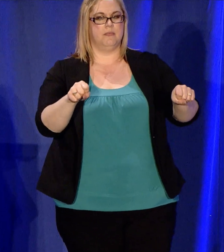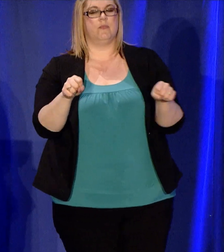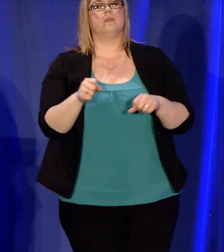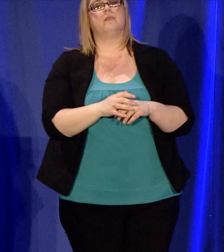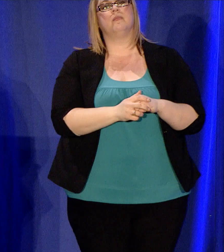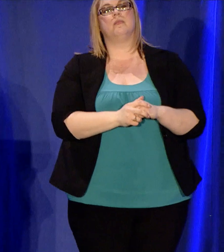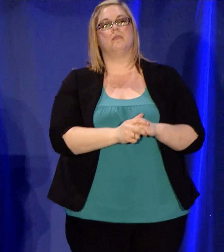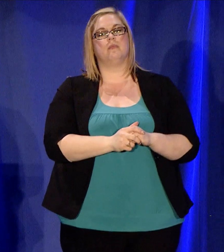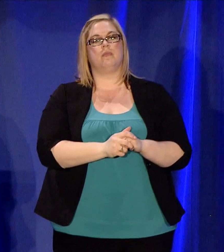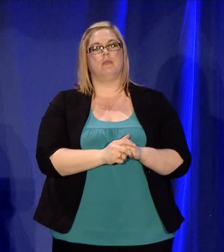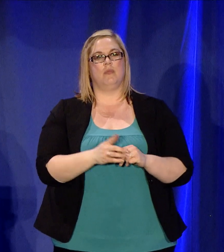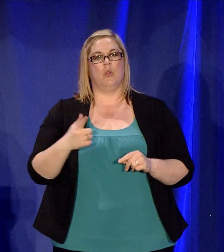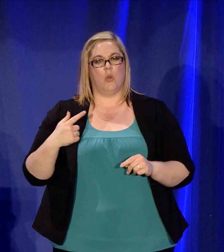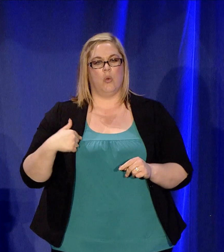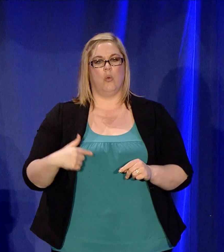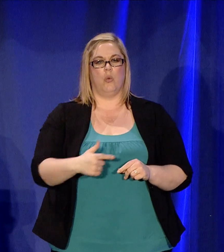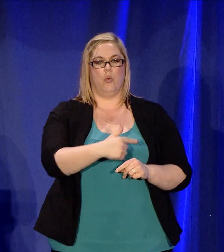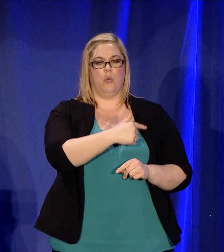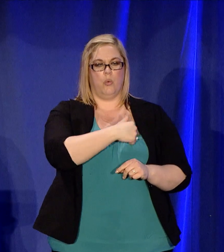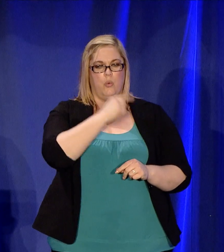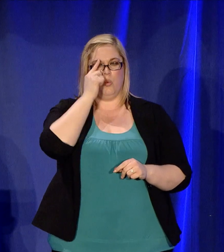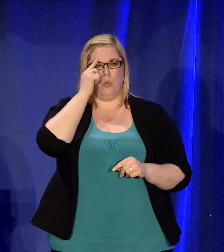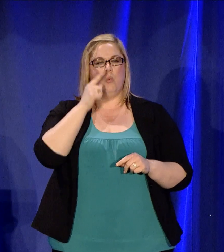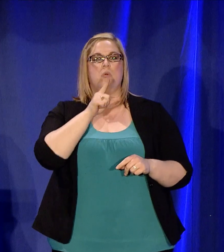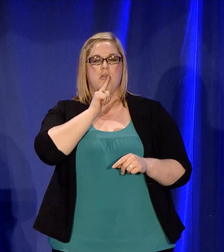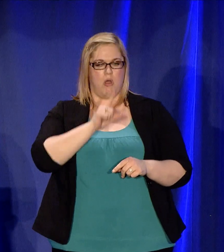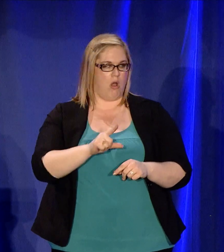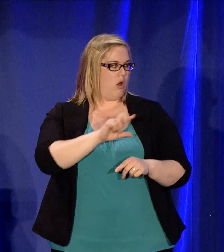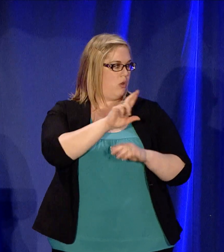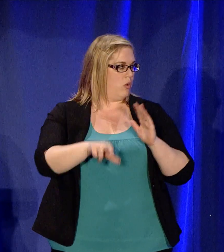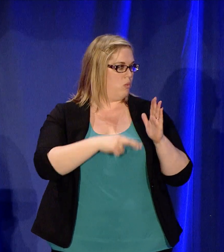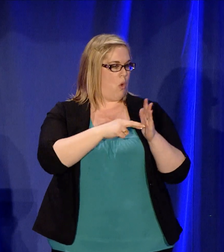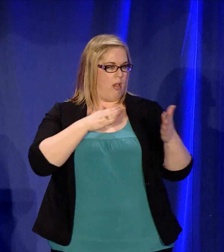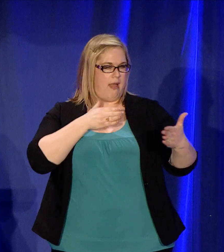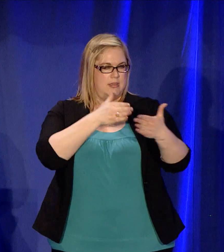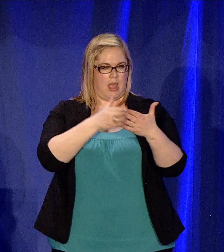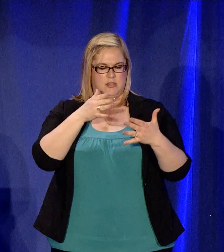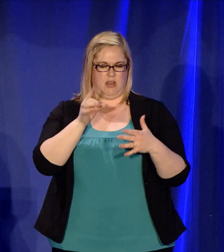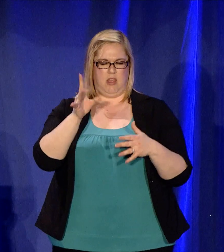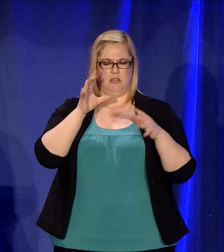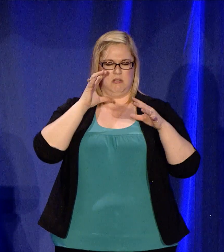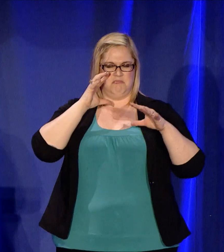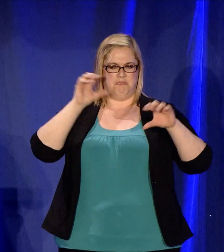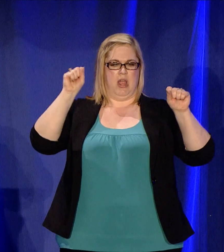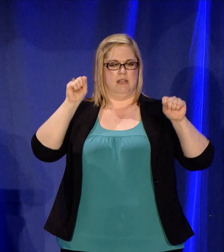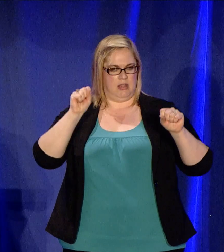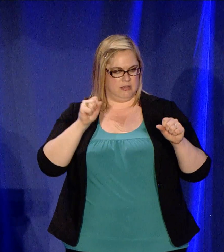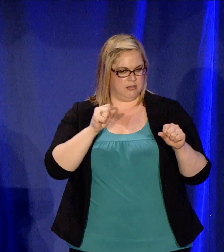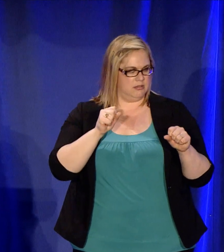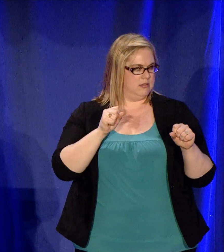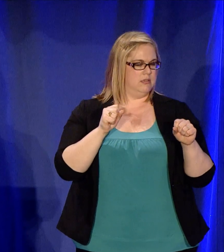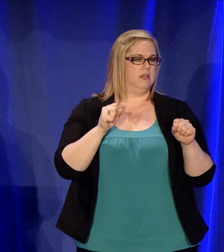And though we are, of necessity, cast in the role of defending against the tyranny that he would make of the majority in